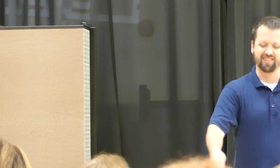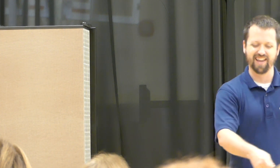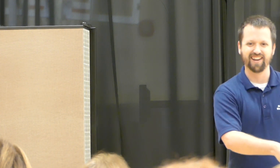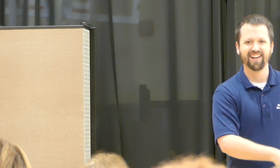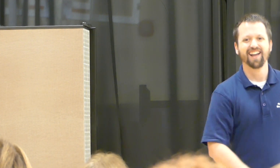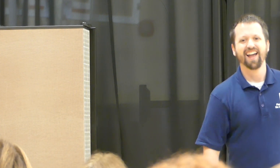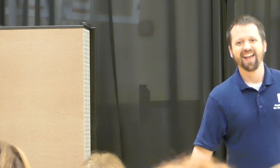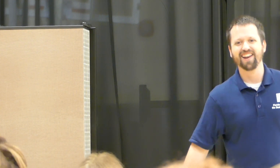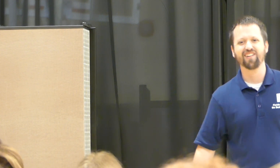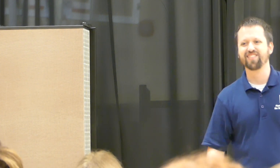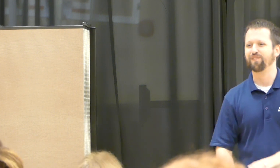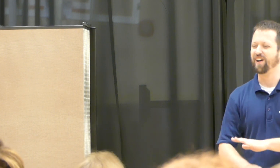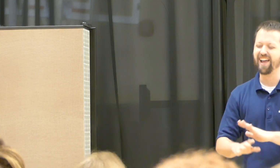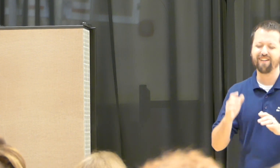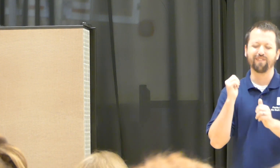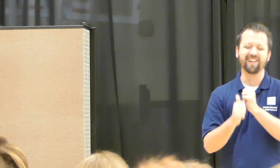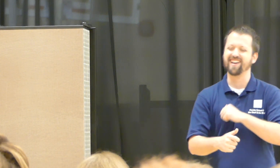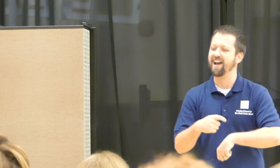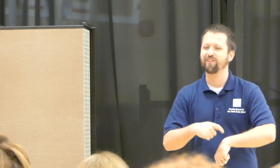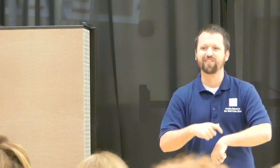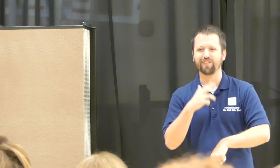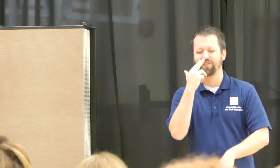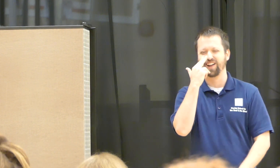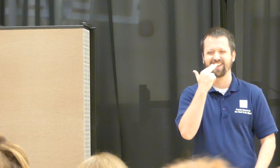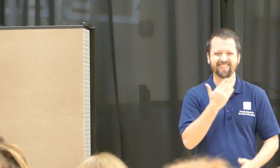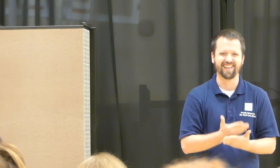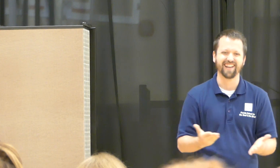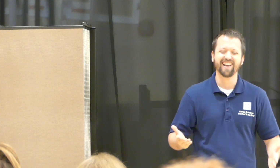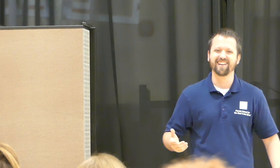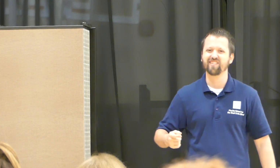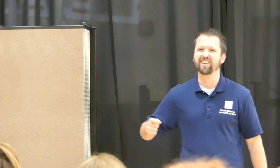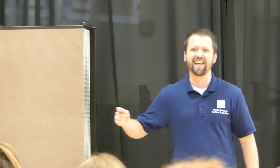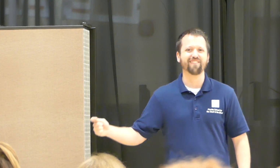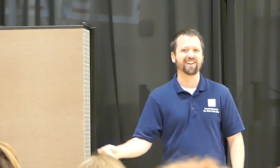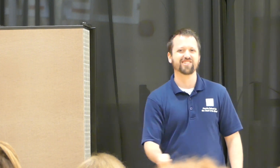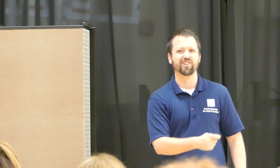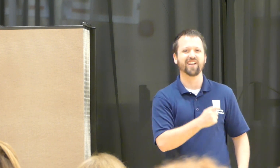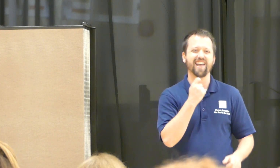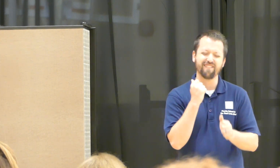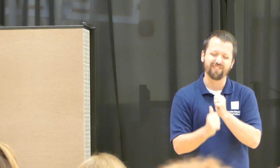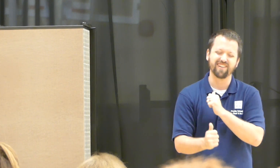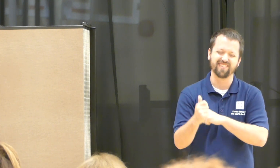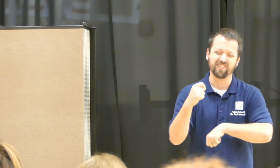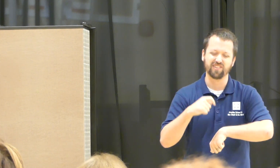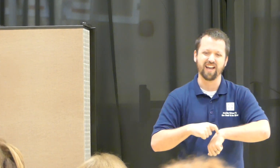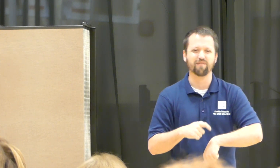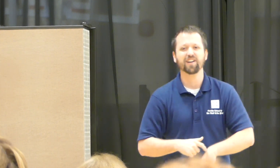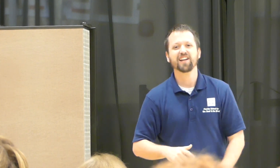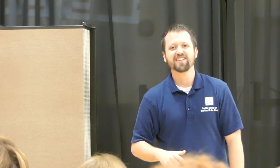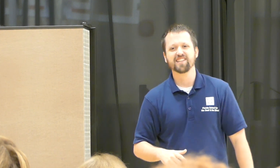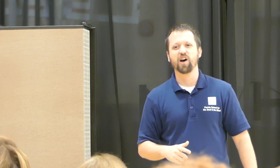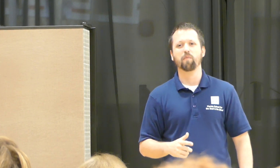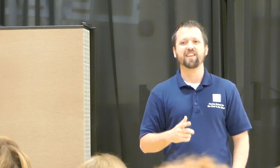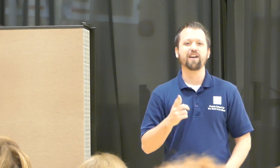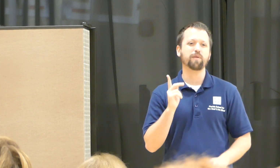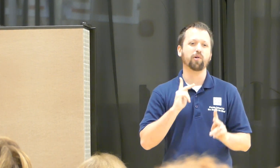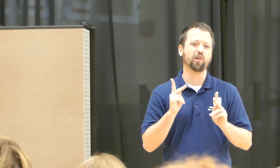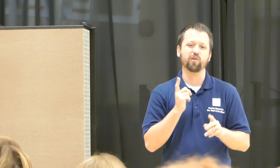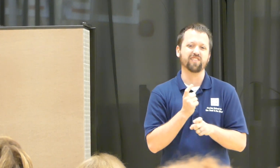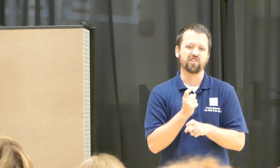cane. Every time, it was the funniest thing. Because he would laugh at his joke every single time. So, but deaf people don't do it as a joke.